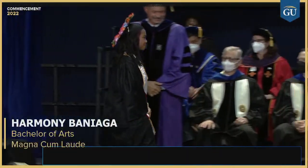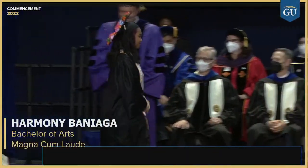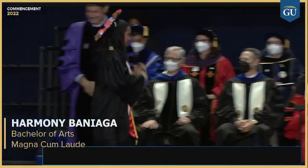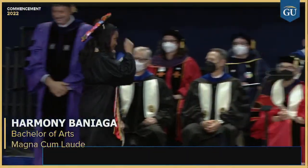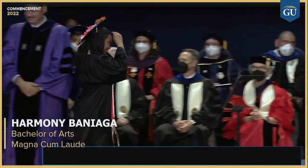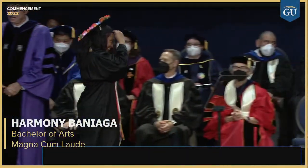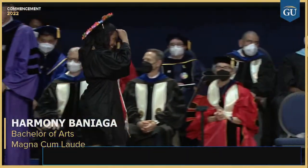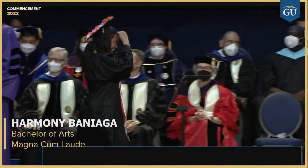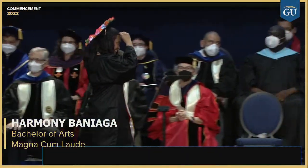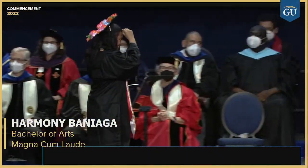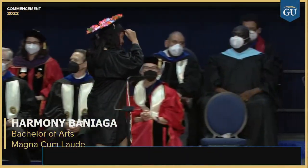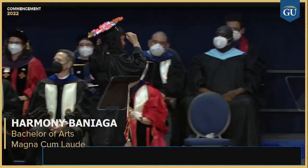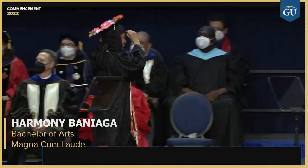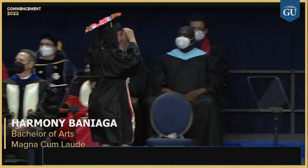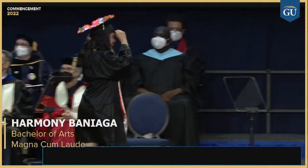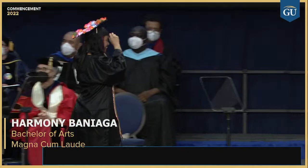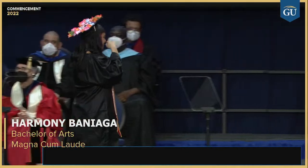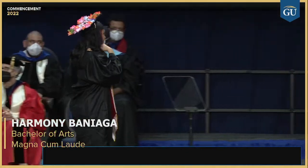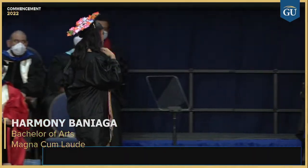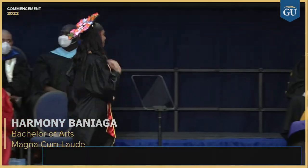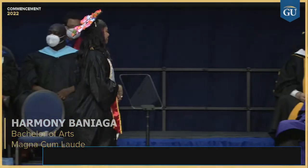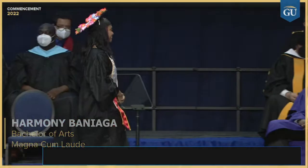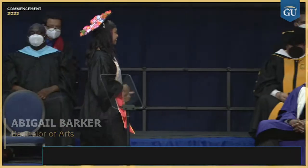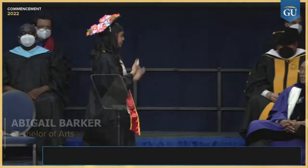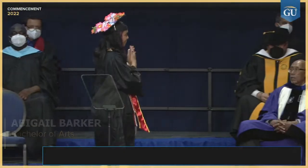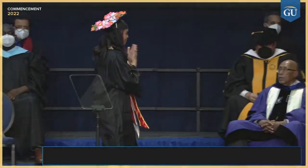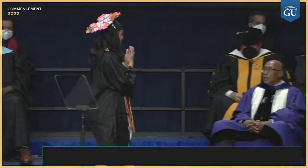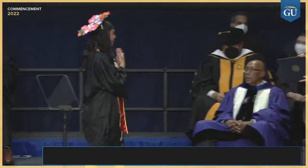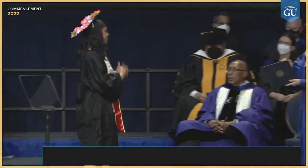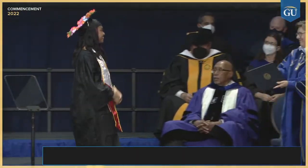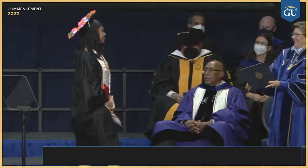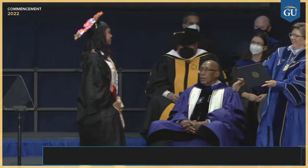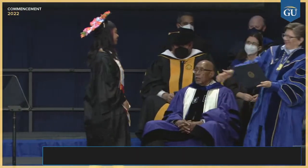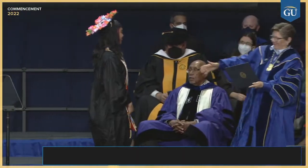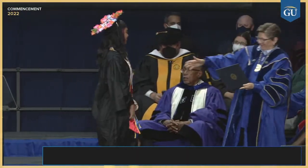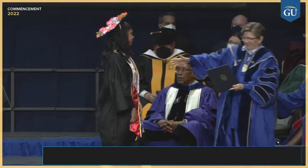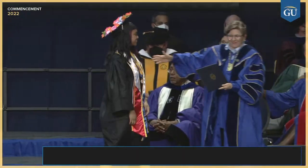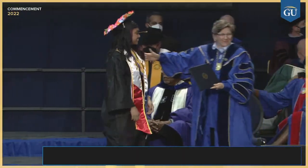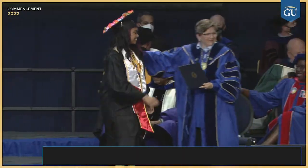magna cum laude. Abigail Baker, Bachelor of Arts.